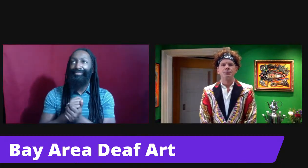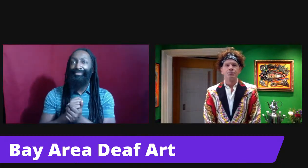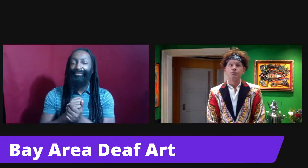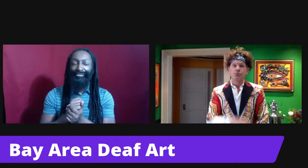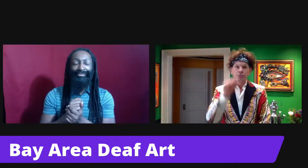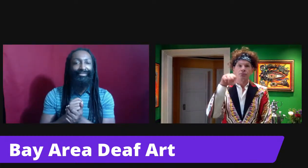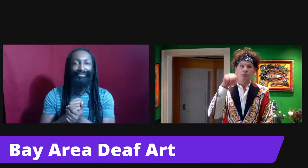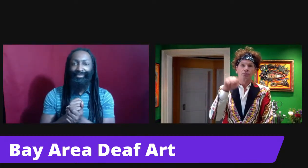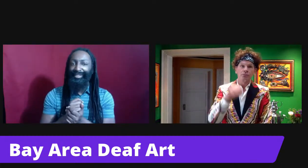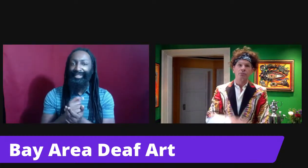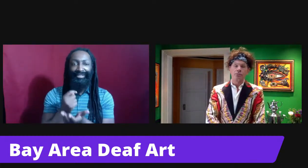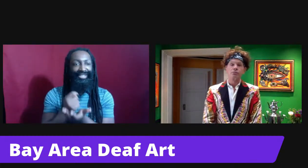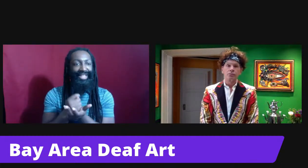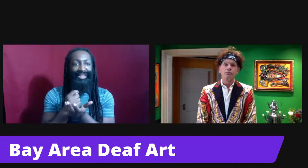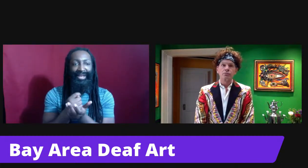My art is my therapy.